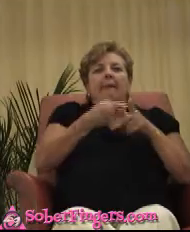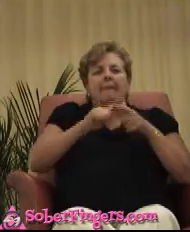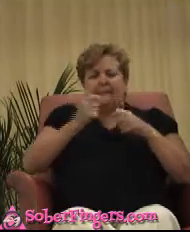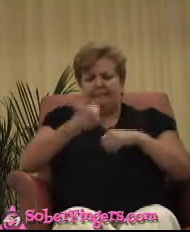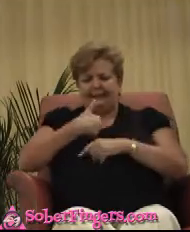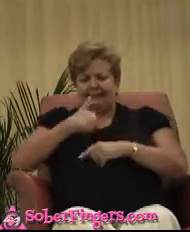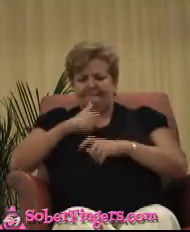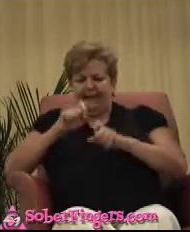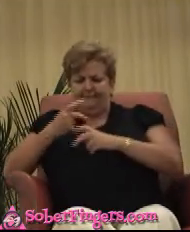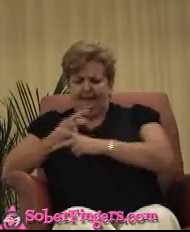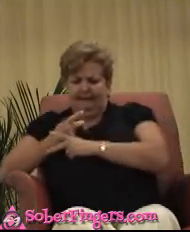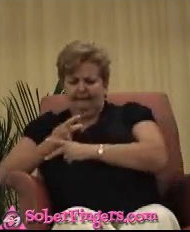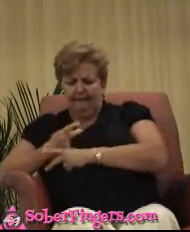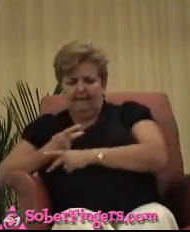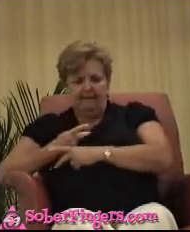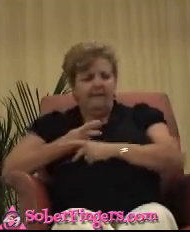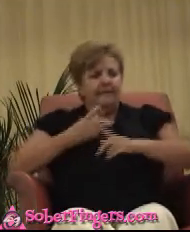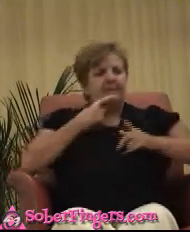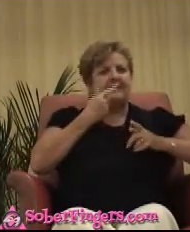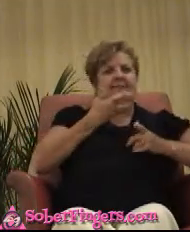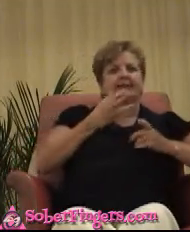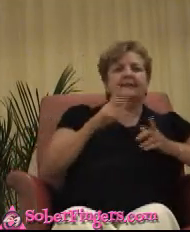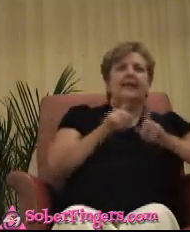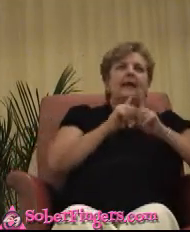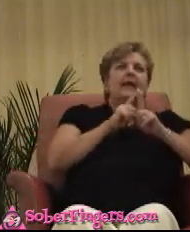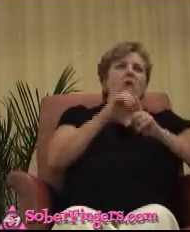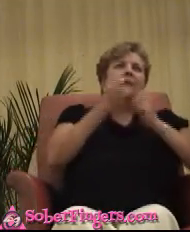year after Neil Armstrong walked on the moon. And